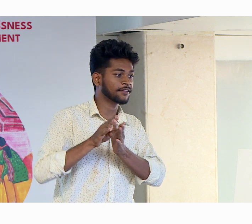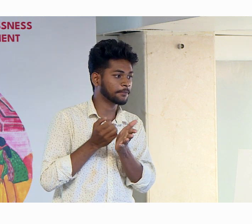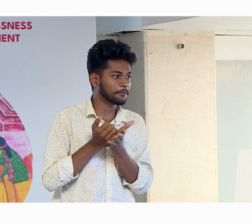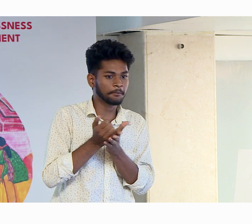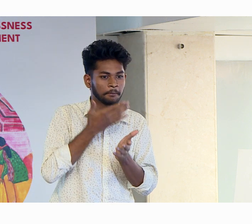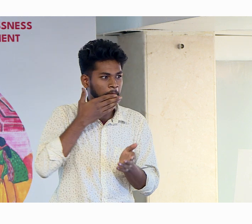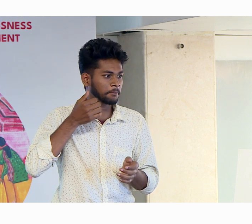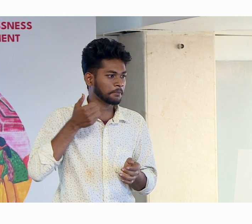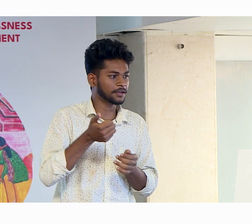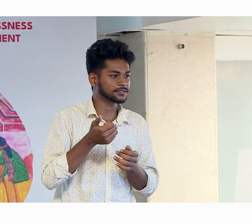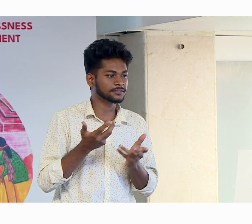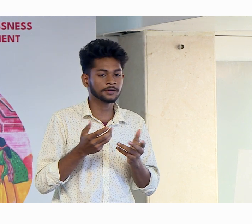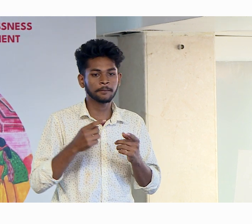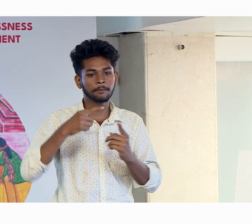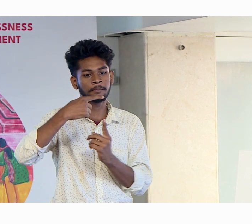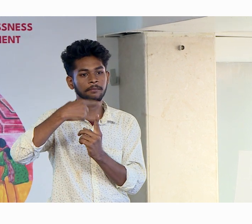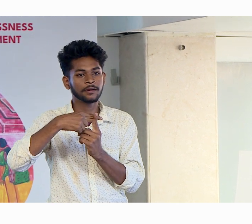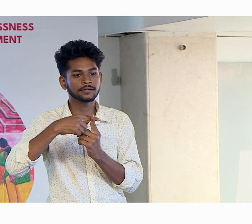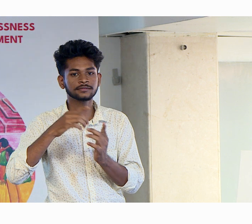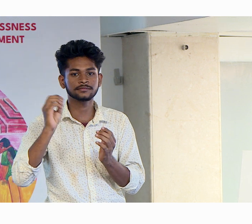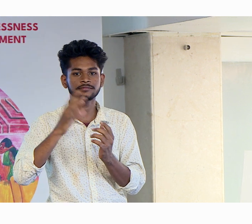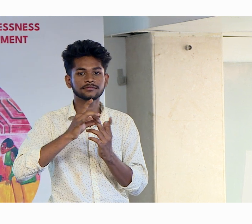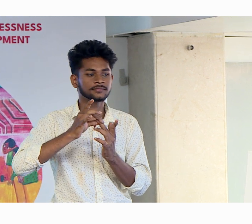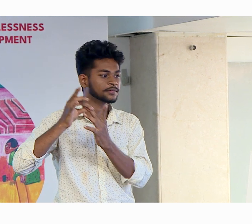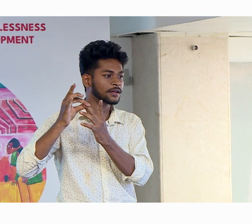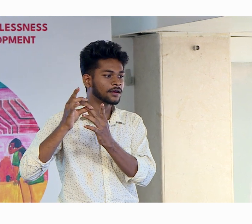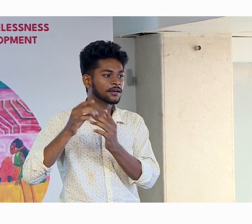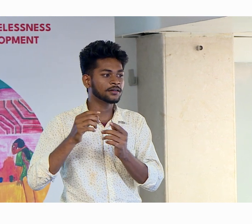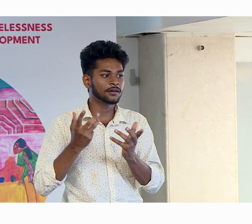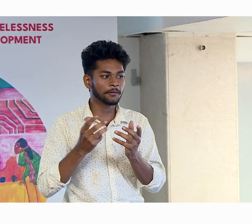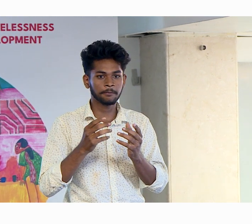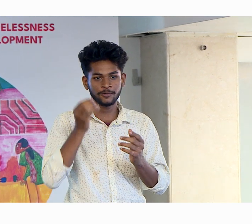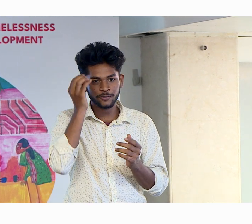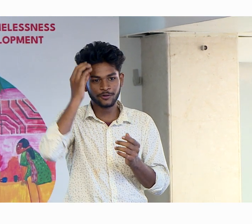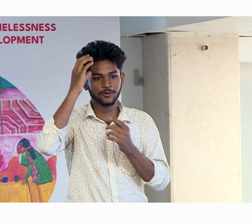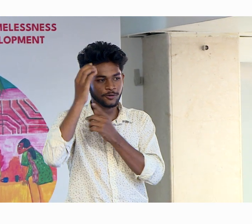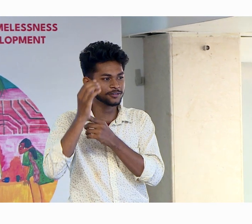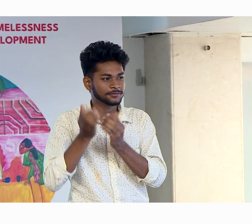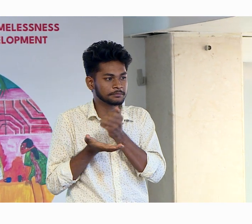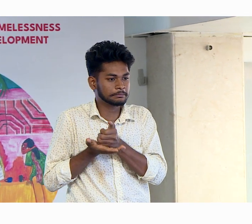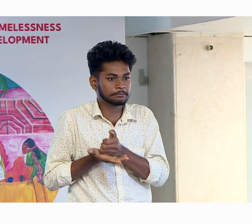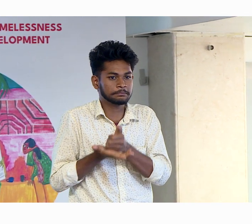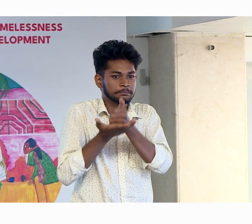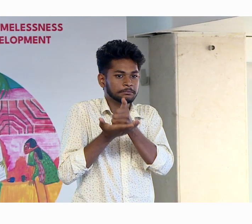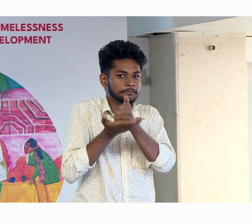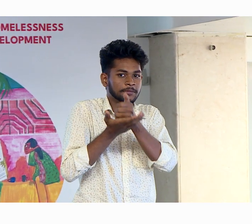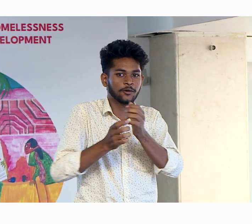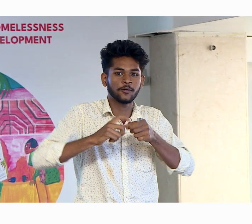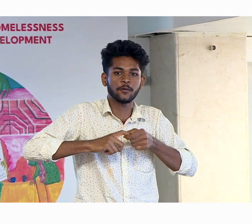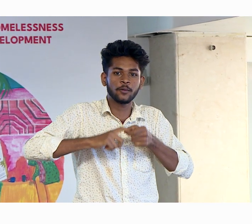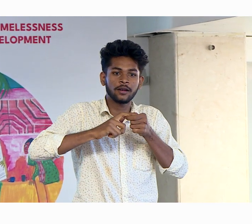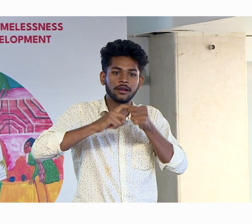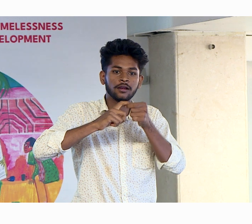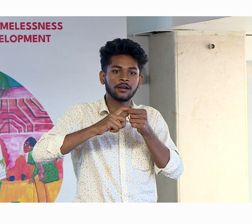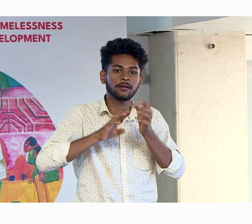and sharing collective Mindlines, and adjusting them as well, as problem-solving mechanisms,